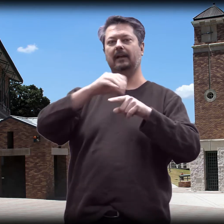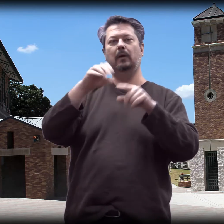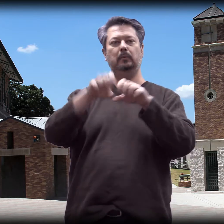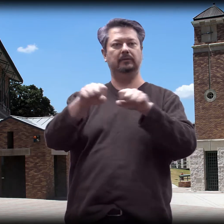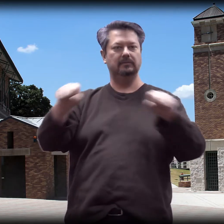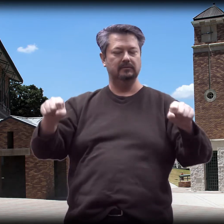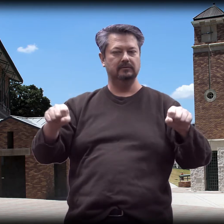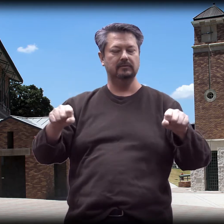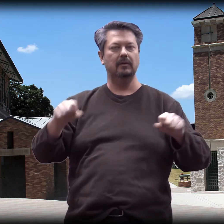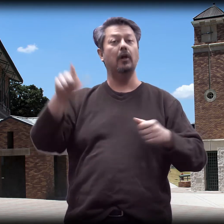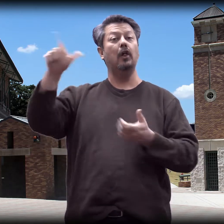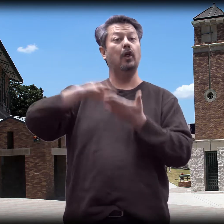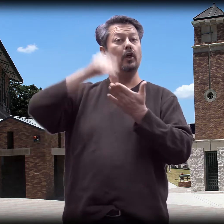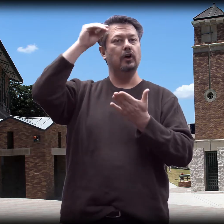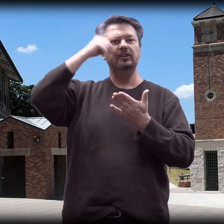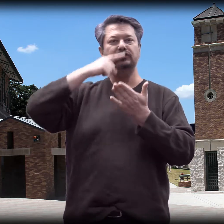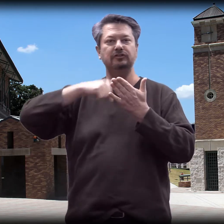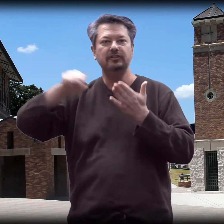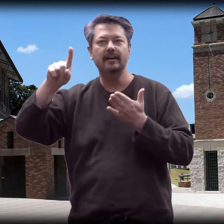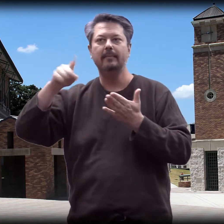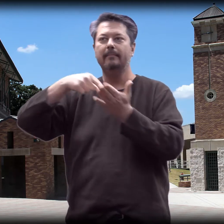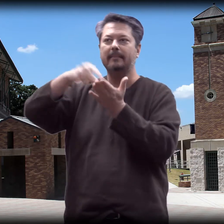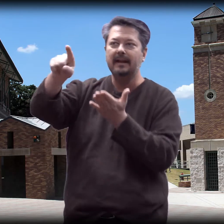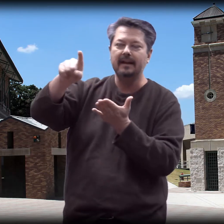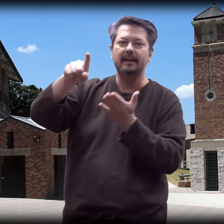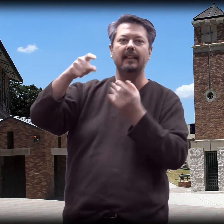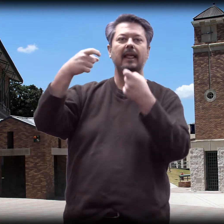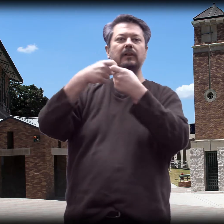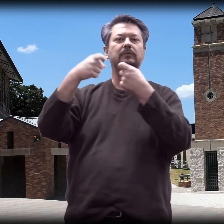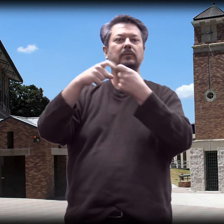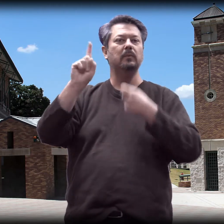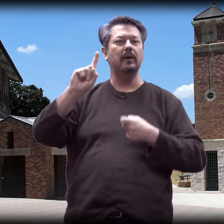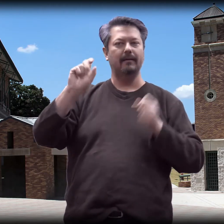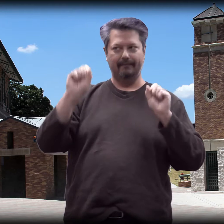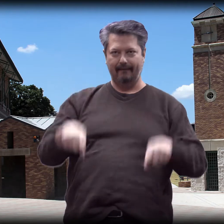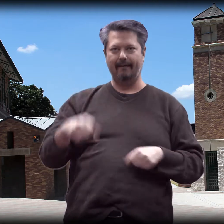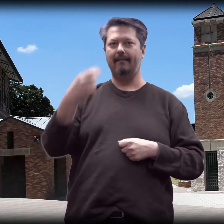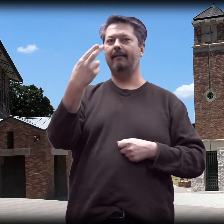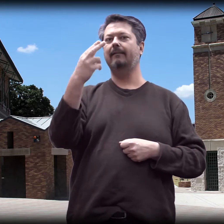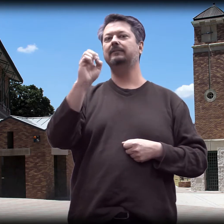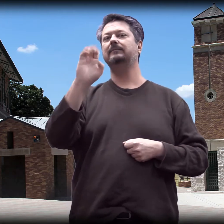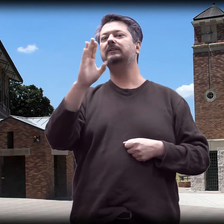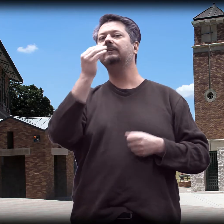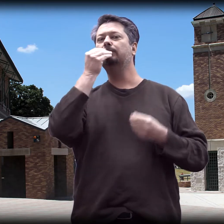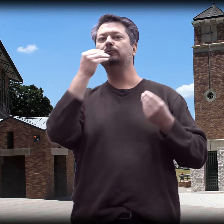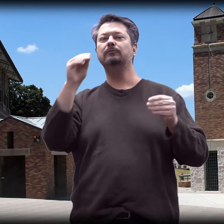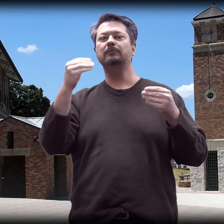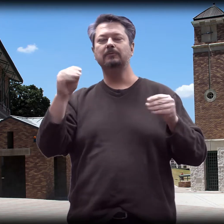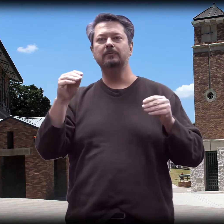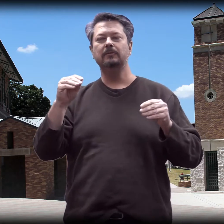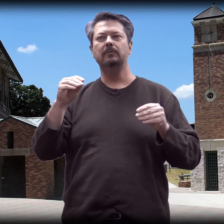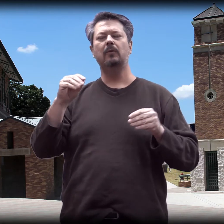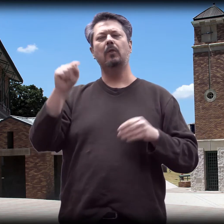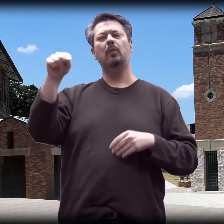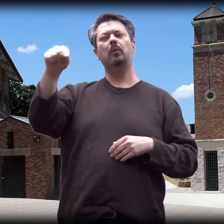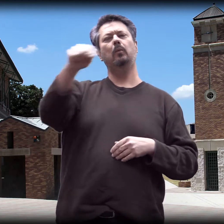weenies. They learn that they can check to see and pay for the bill, the electric bill, at the grocery store, the